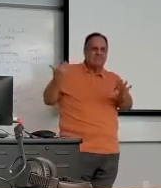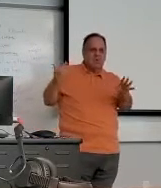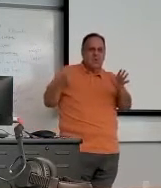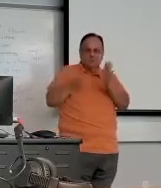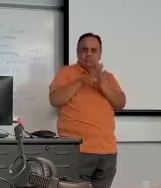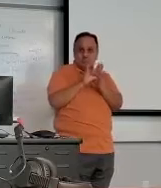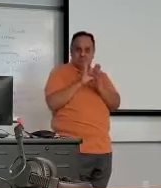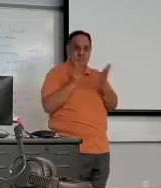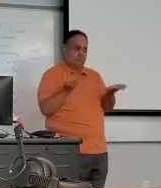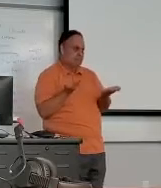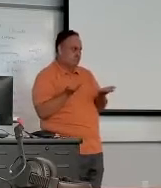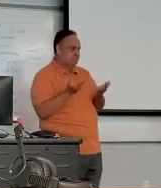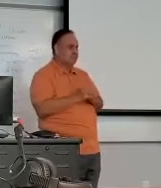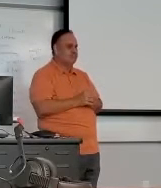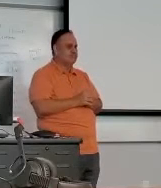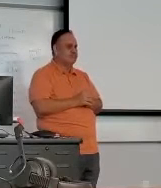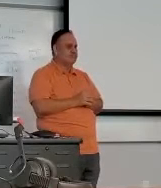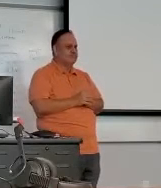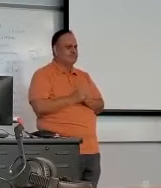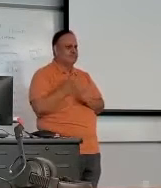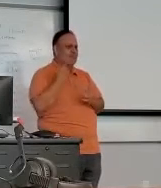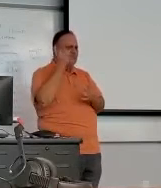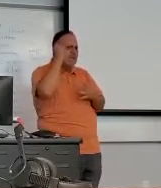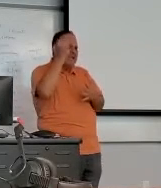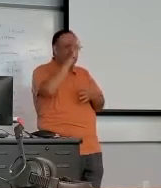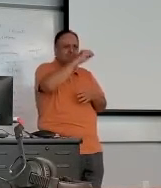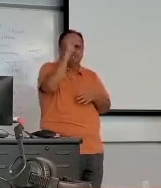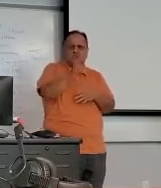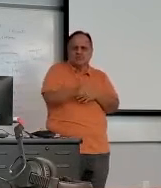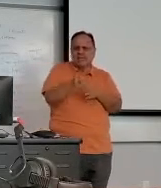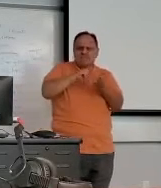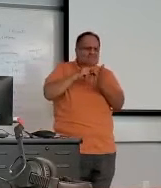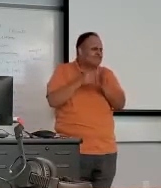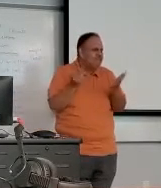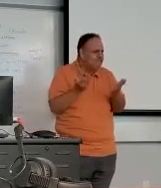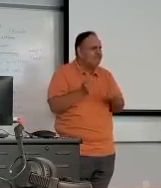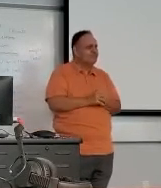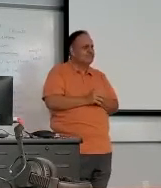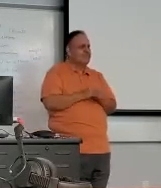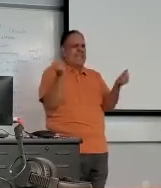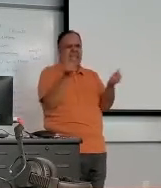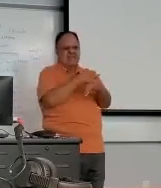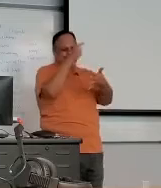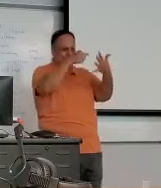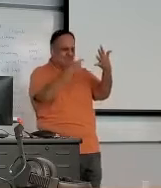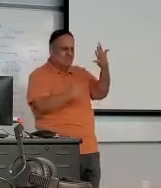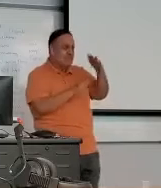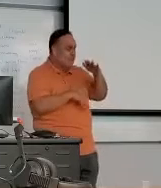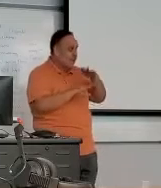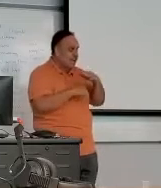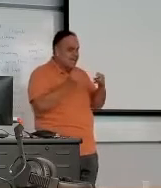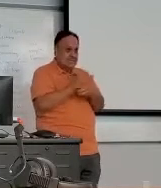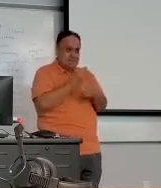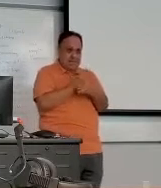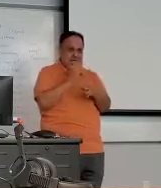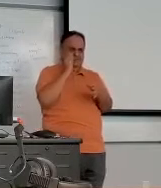class. You know, you have some idea what a percent is, all the things that have to do with basic math that have no variables or anything like that.